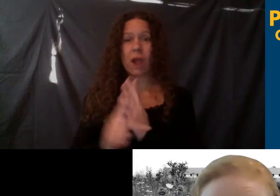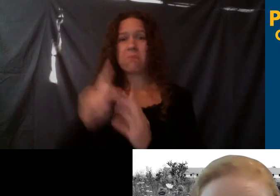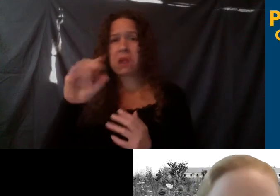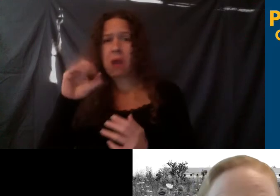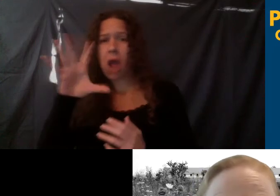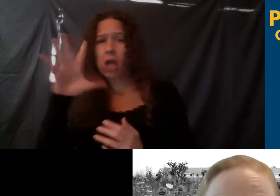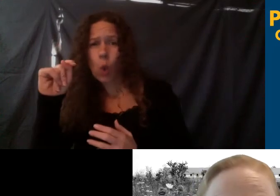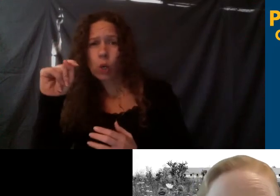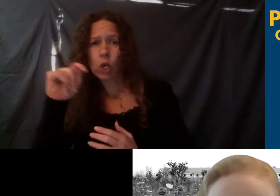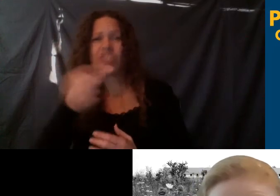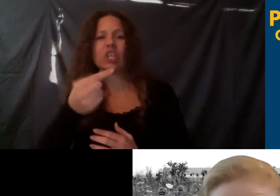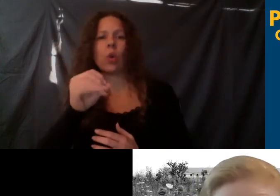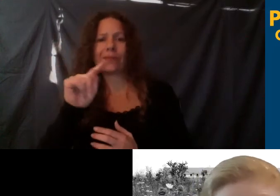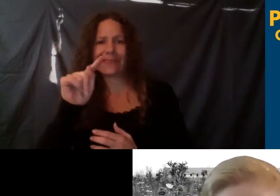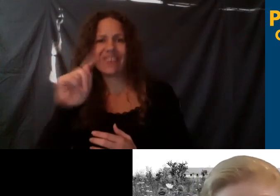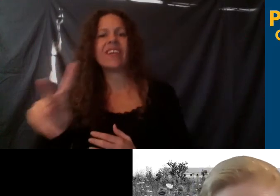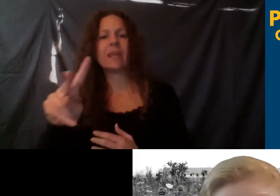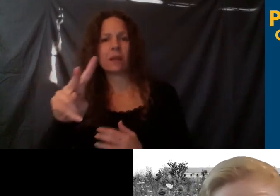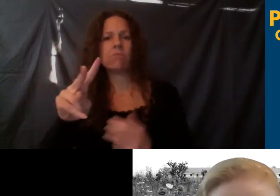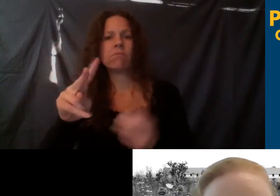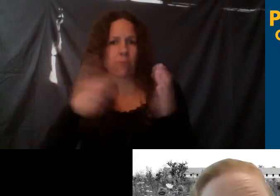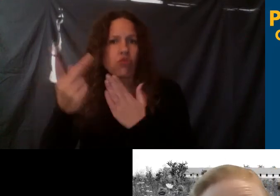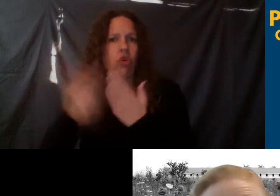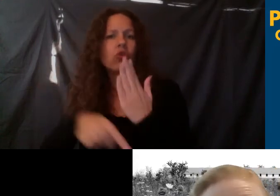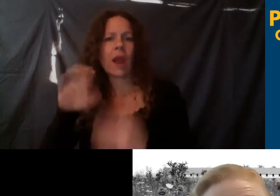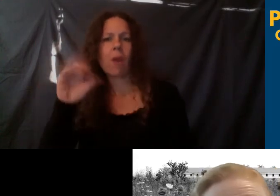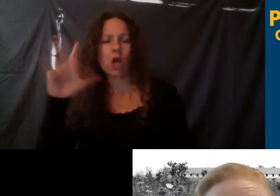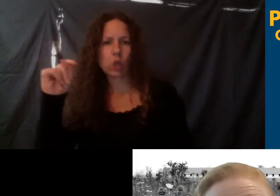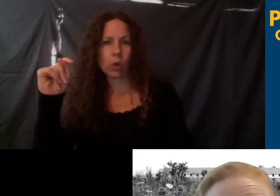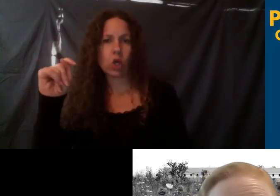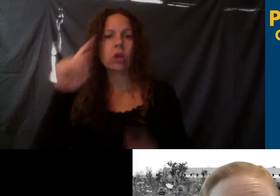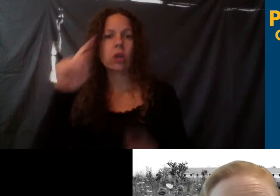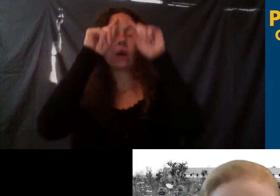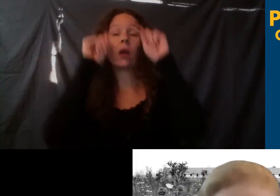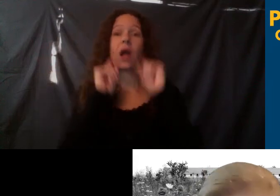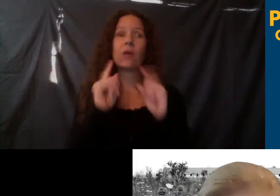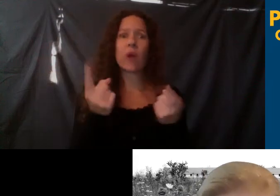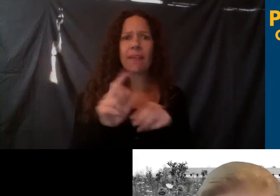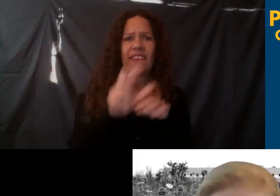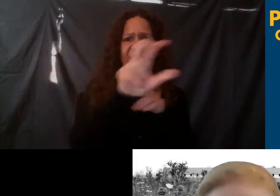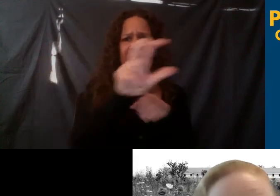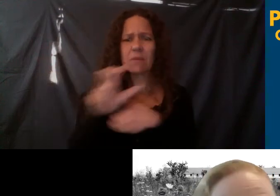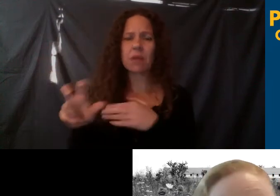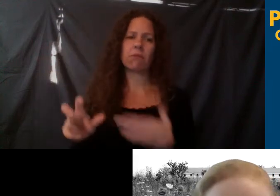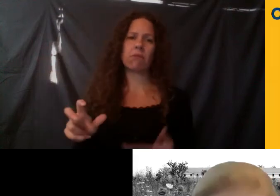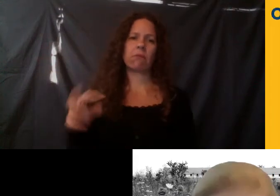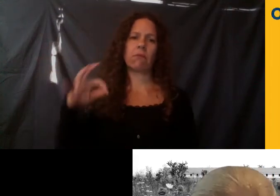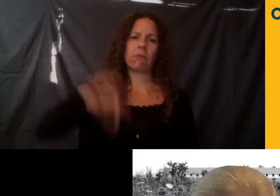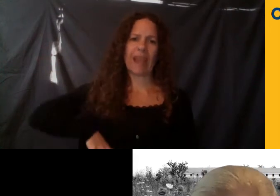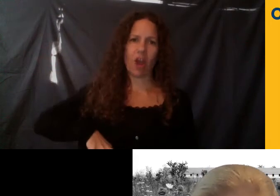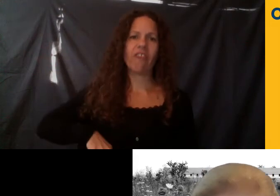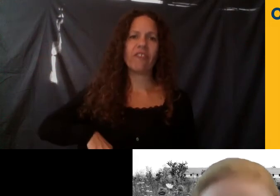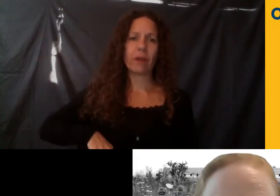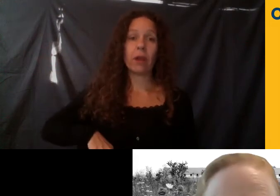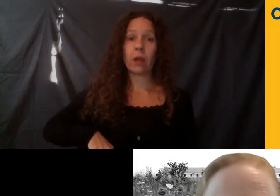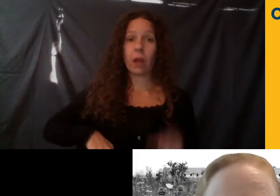well as helping with election protection and truth squad work throughout that time. And this investment paid off. So if we can go to the next slide, I just want to take a quick